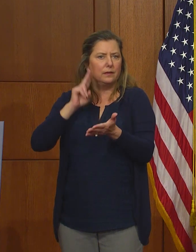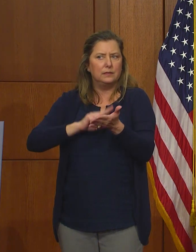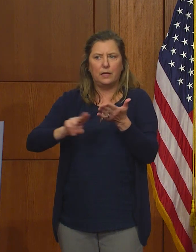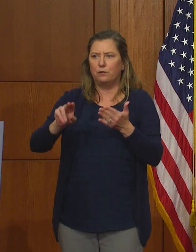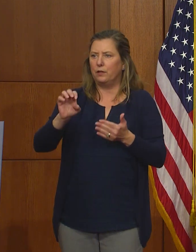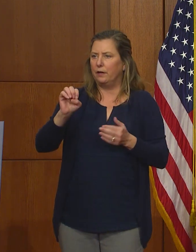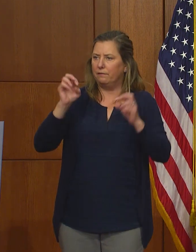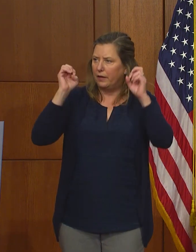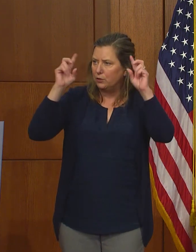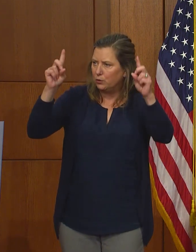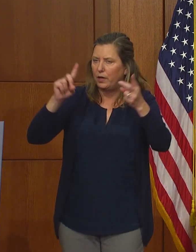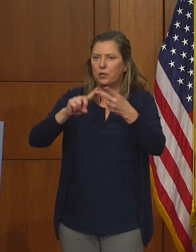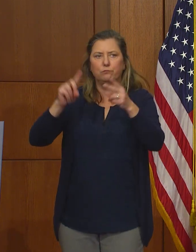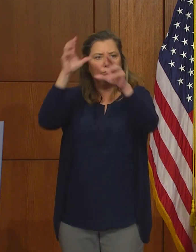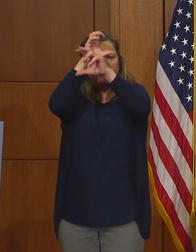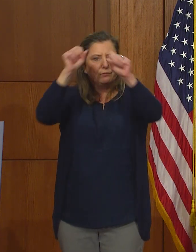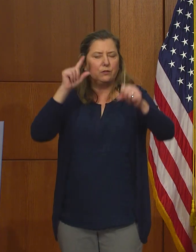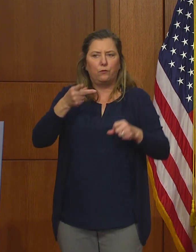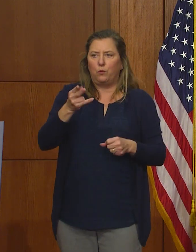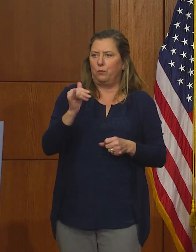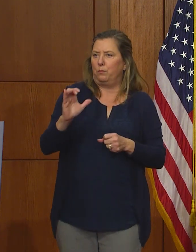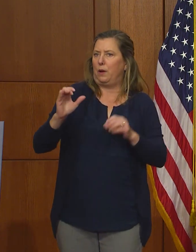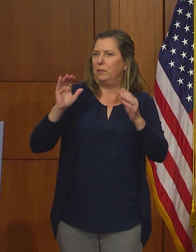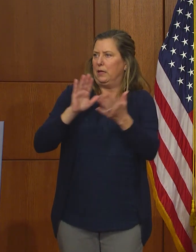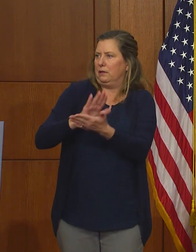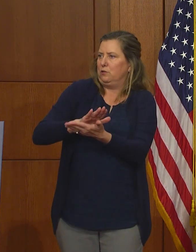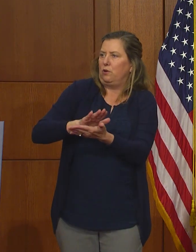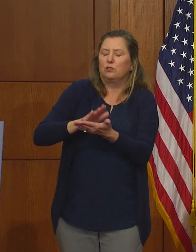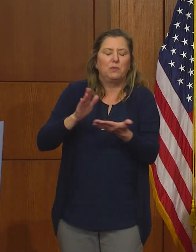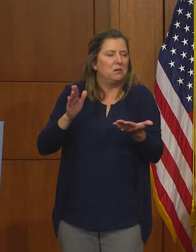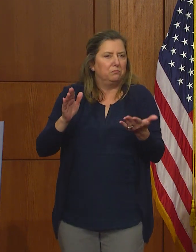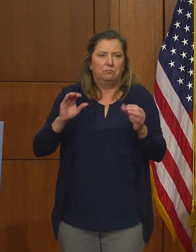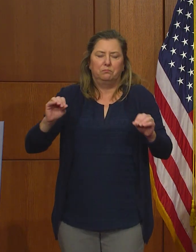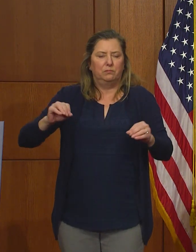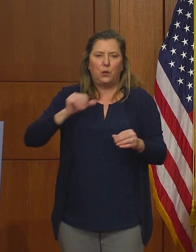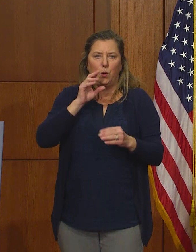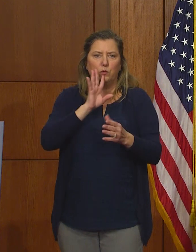and our Superintendent of Public Instruction. But I haven't had that discussion yet.